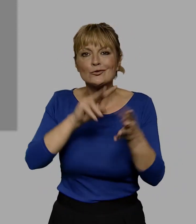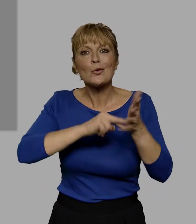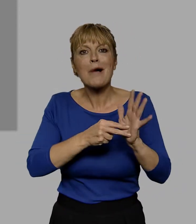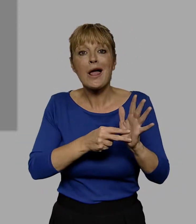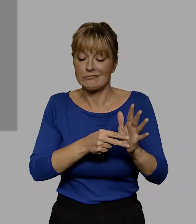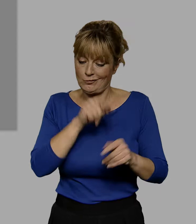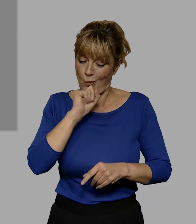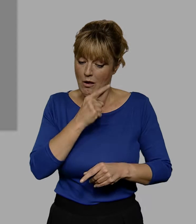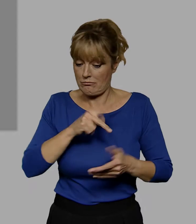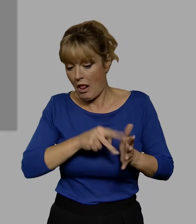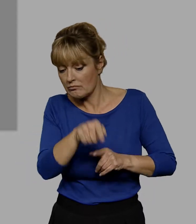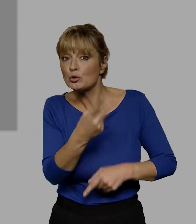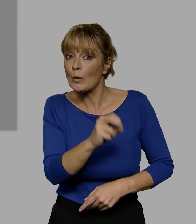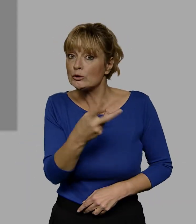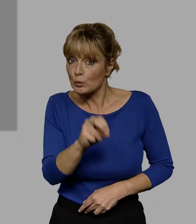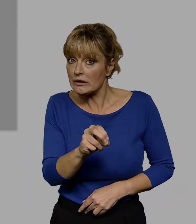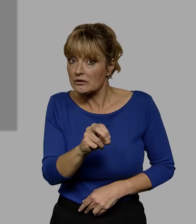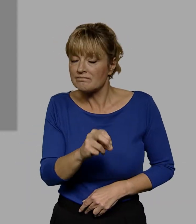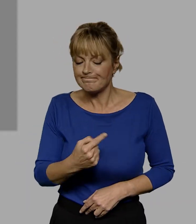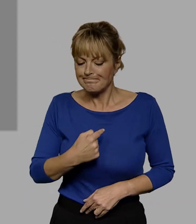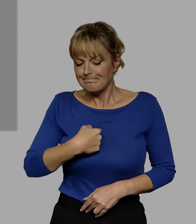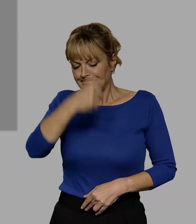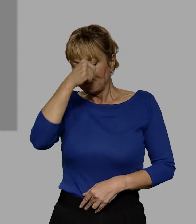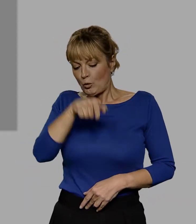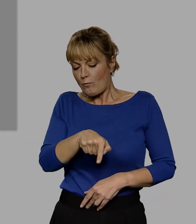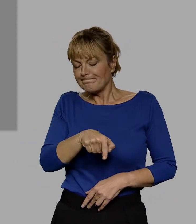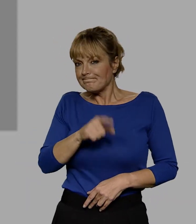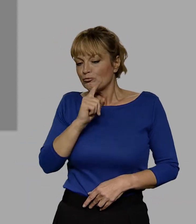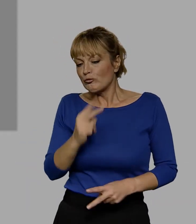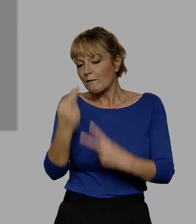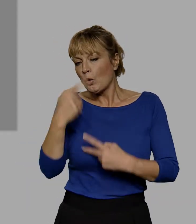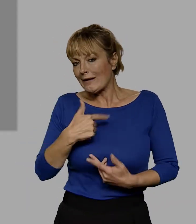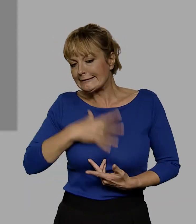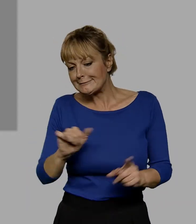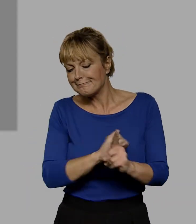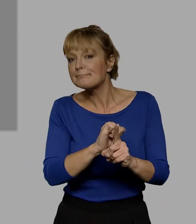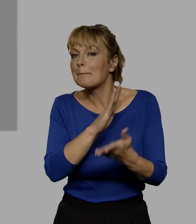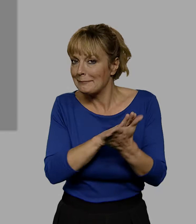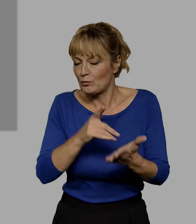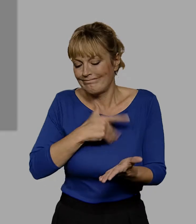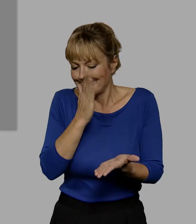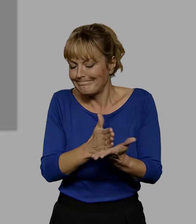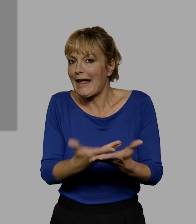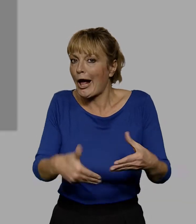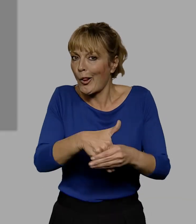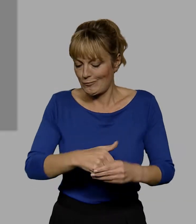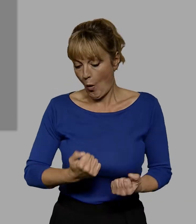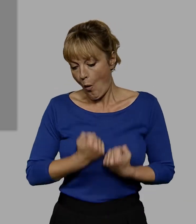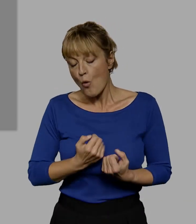for 2020. To take account of the outcomes of this review, we have included a review period in